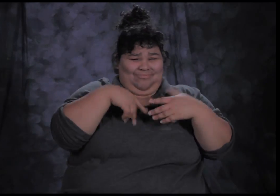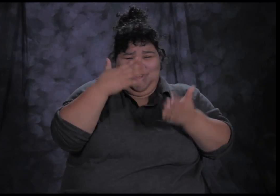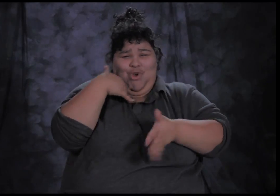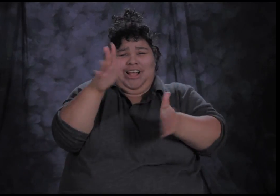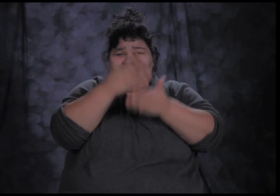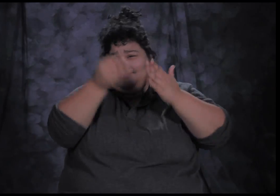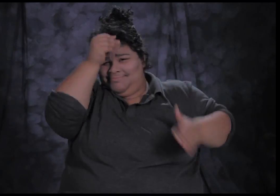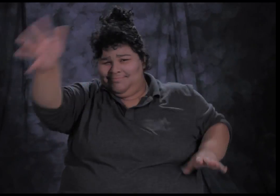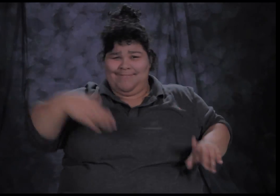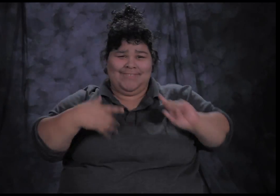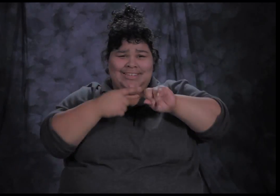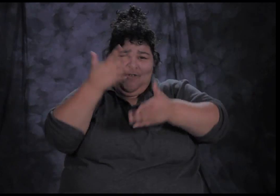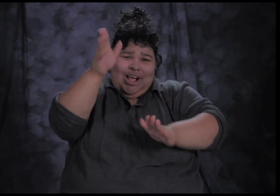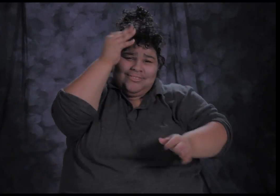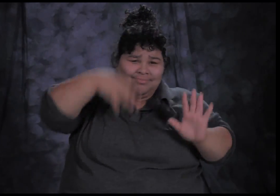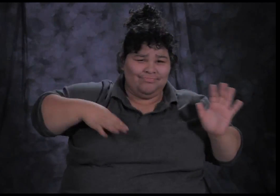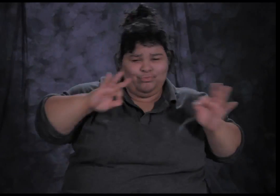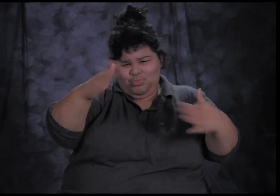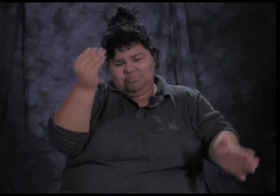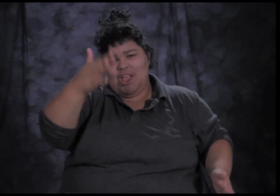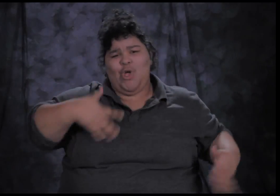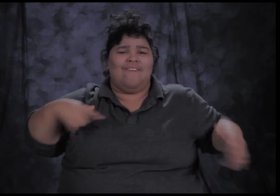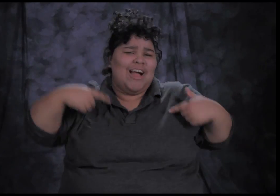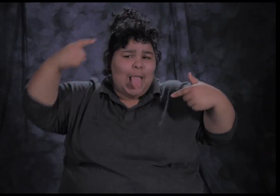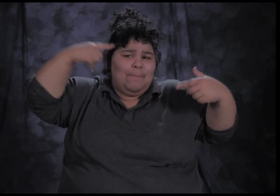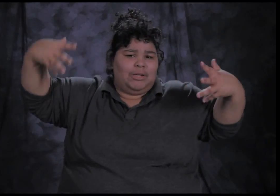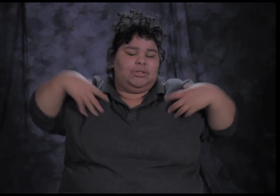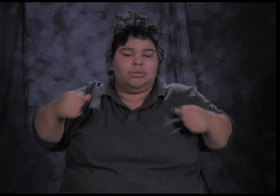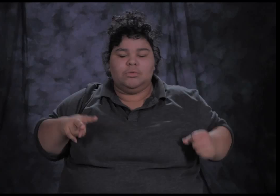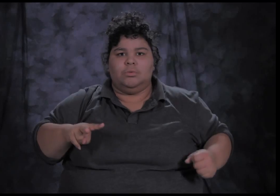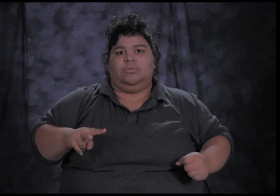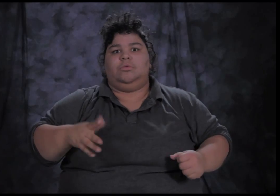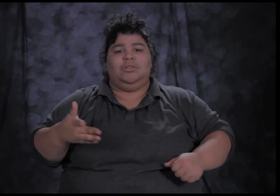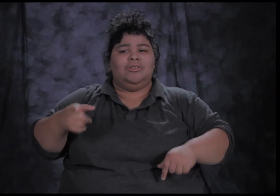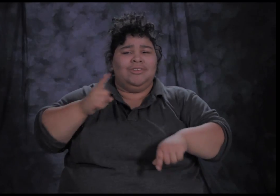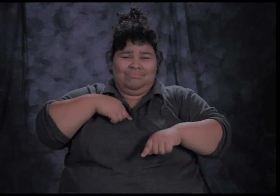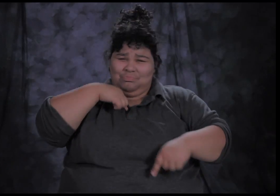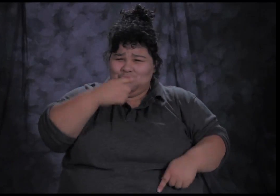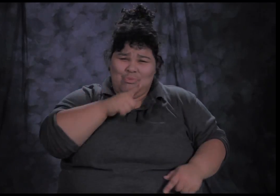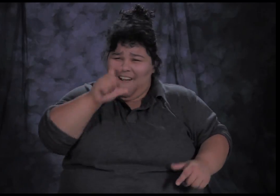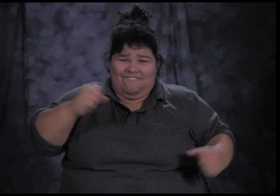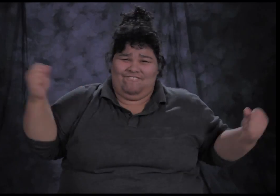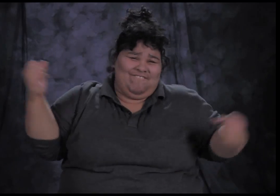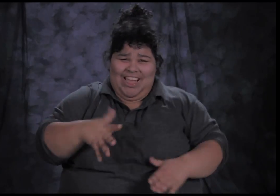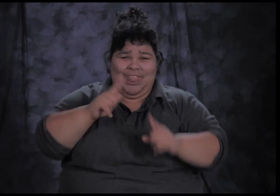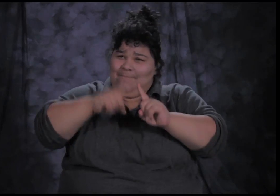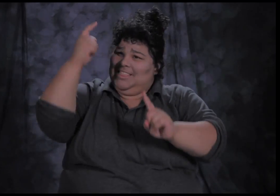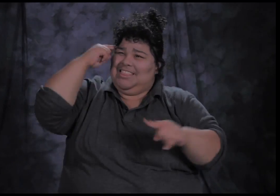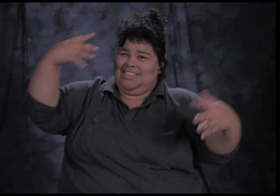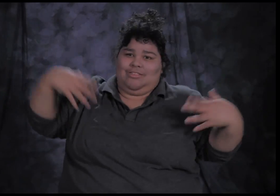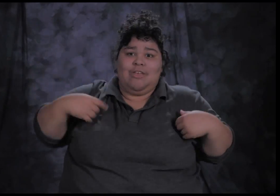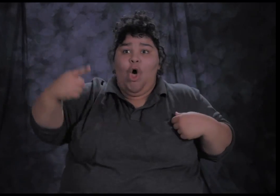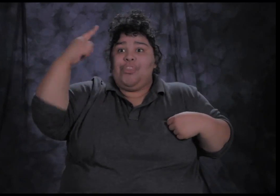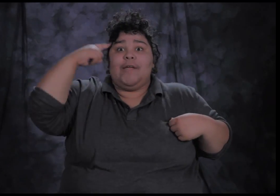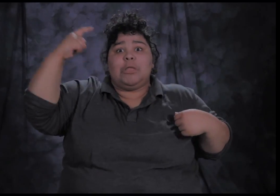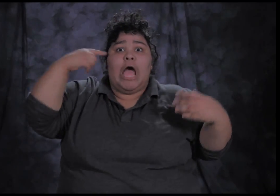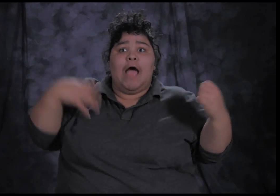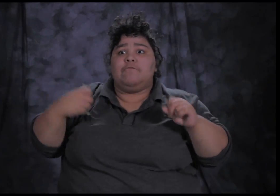know that people have lots of negative thoughts and ideas about what it means to have a mental illness and to have a mental health diagnosis.